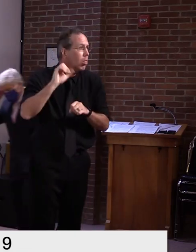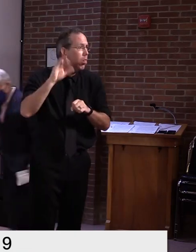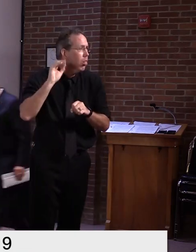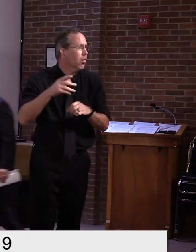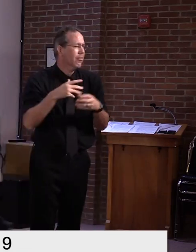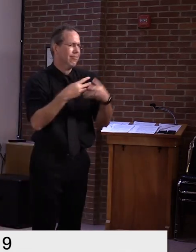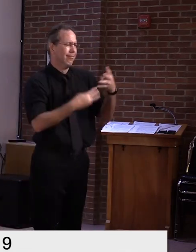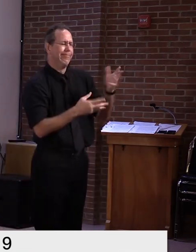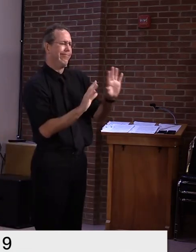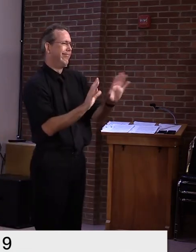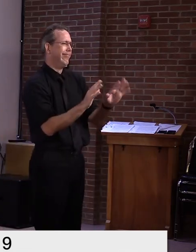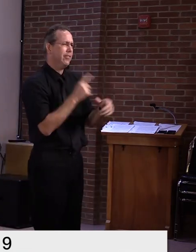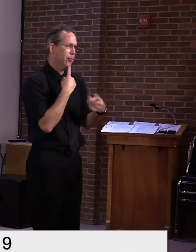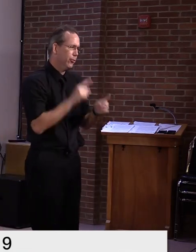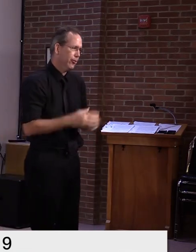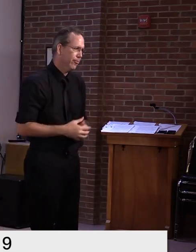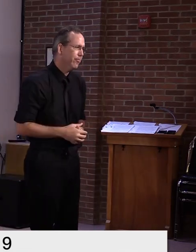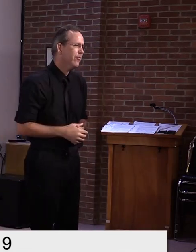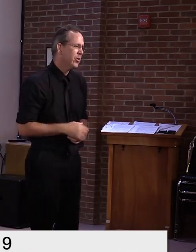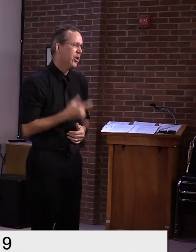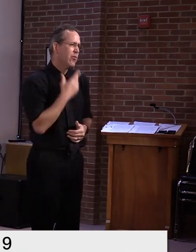Smith.